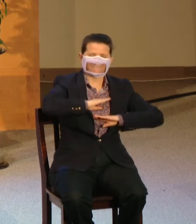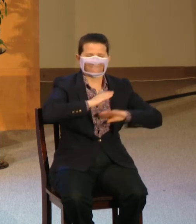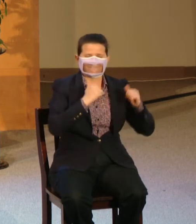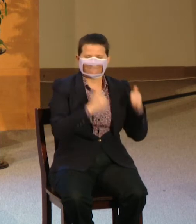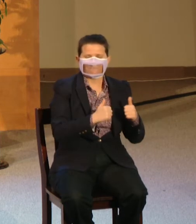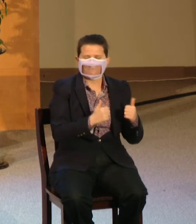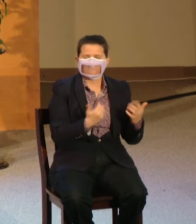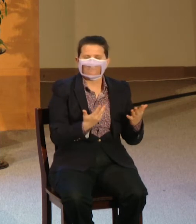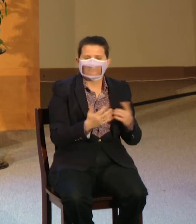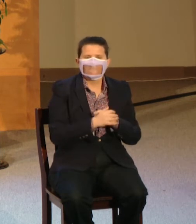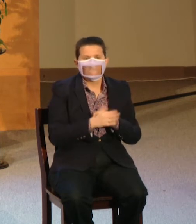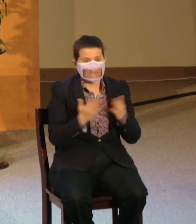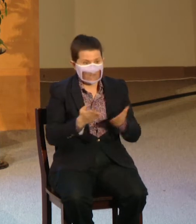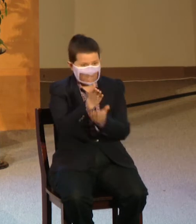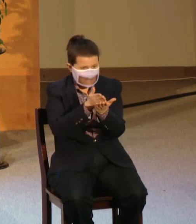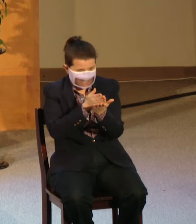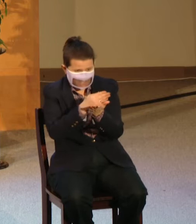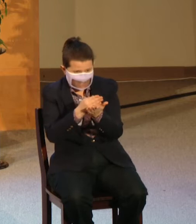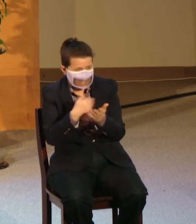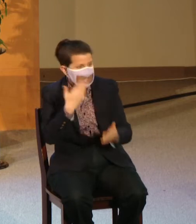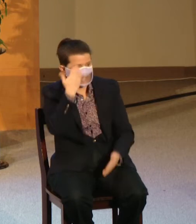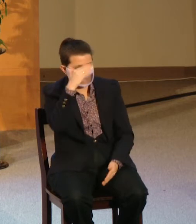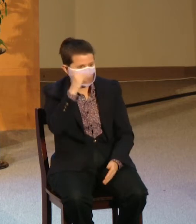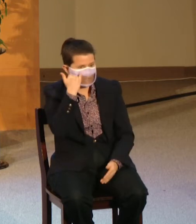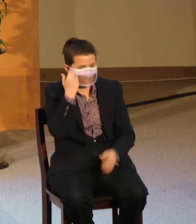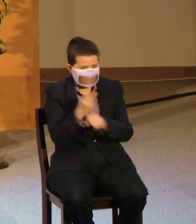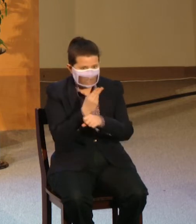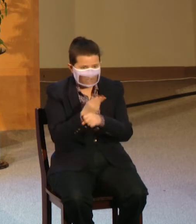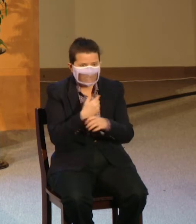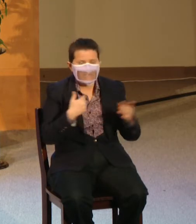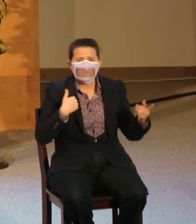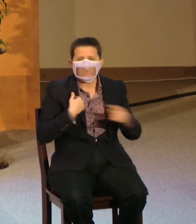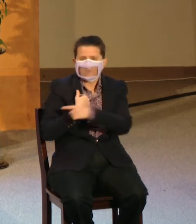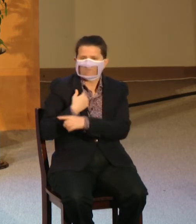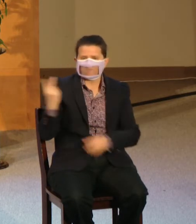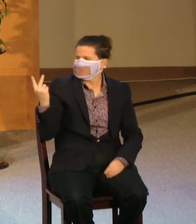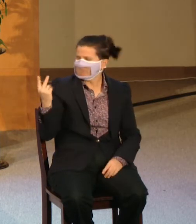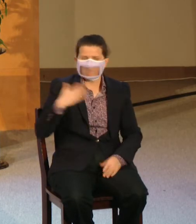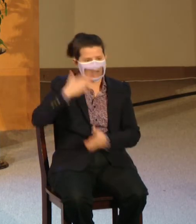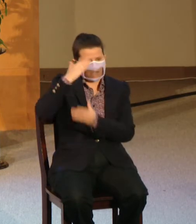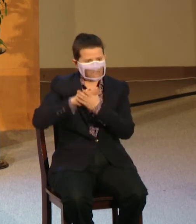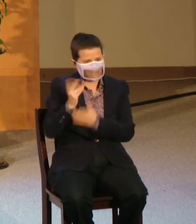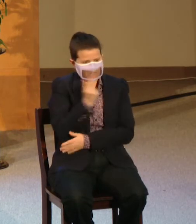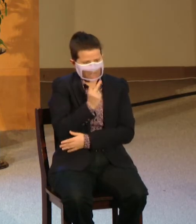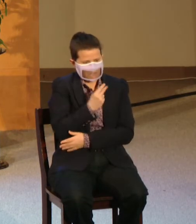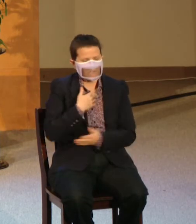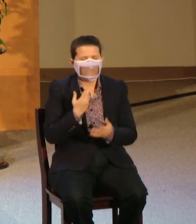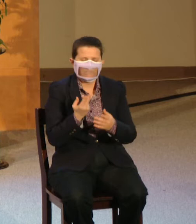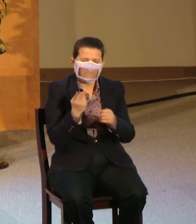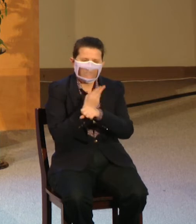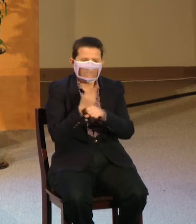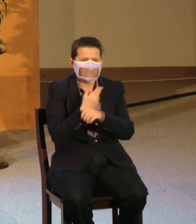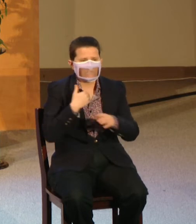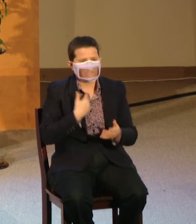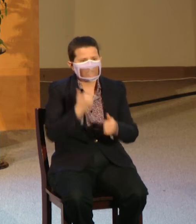Now, I don't know if you make a budget or not. Tim and I use an app called Every Dollar. And every month we budget every